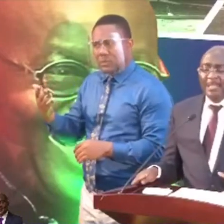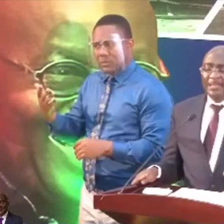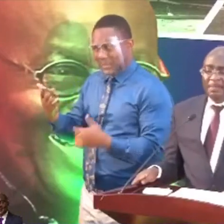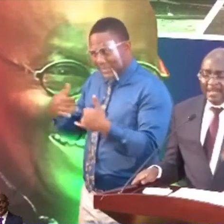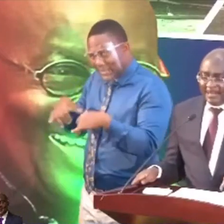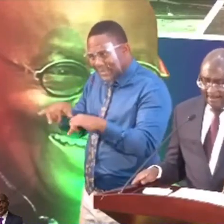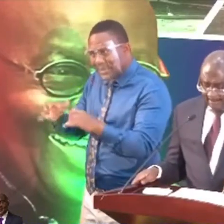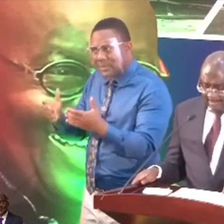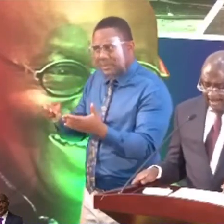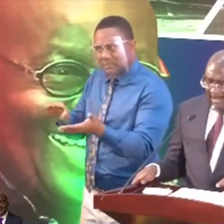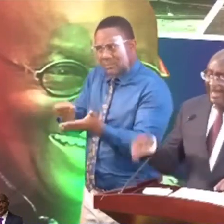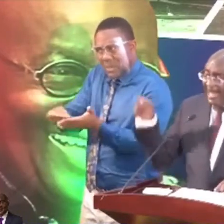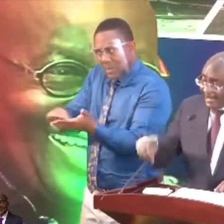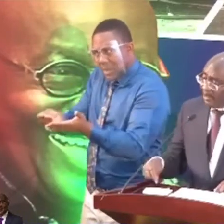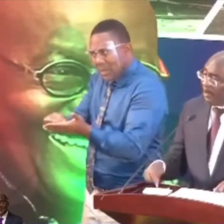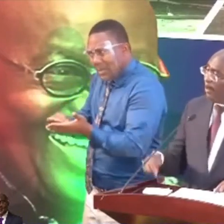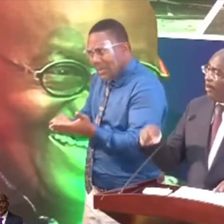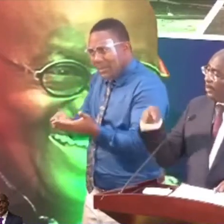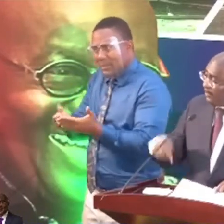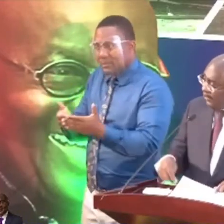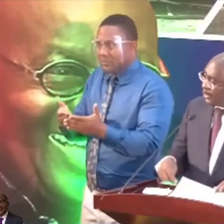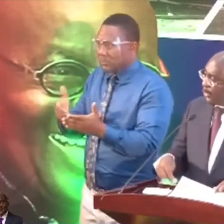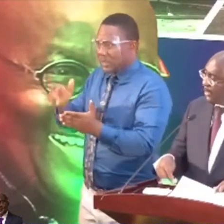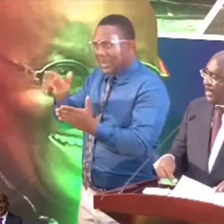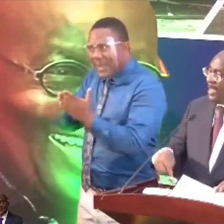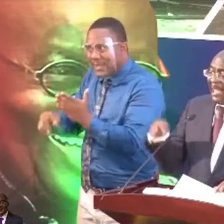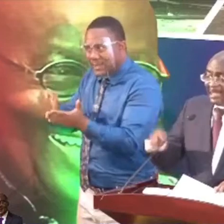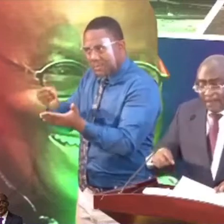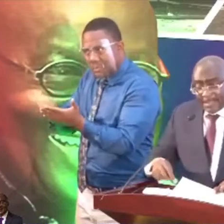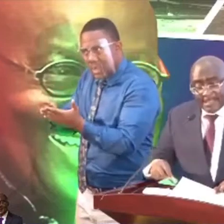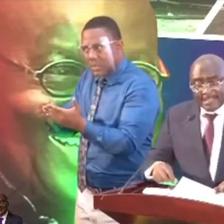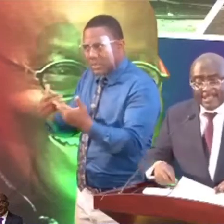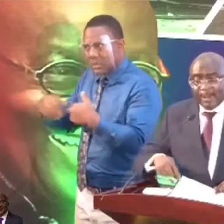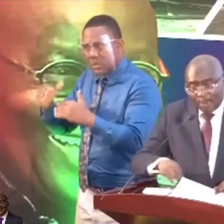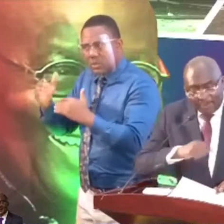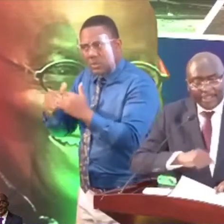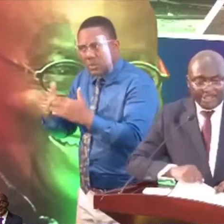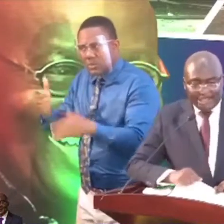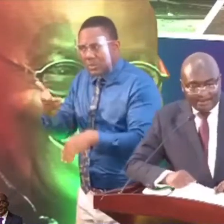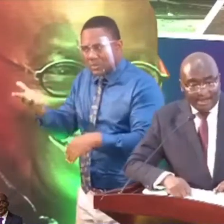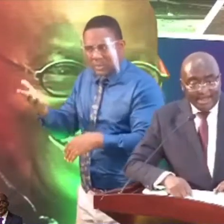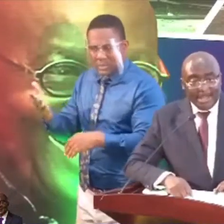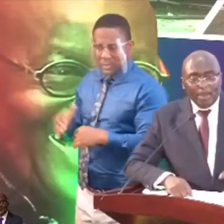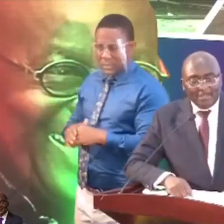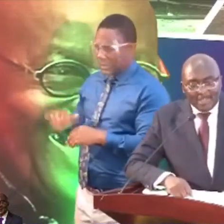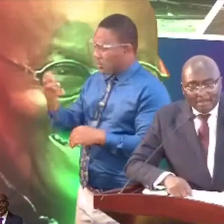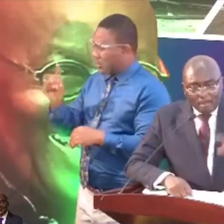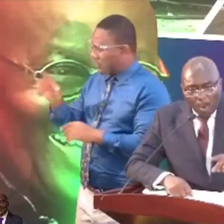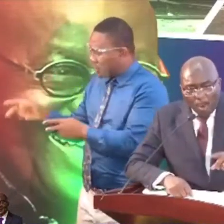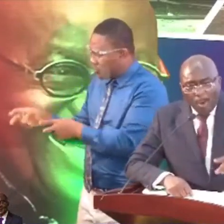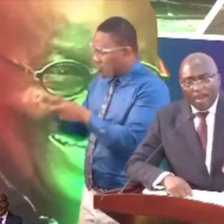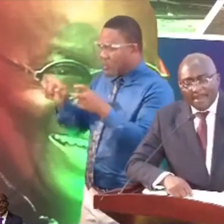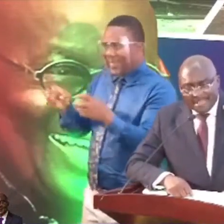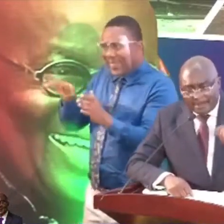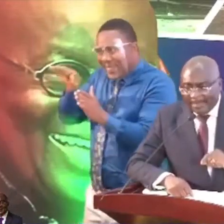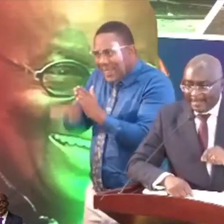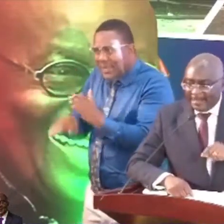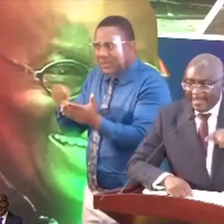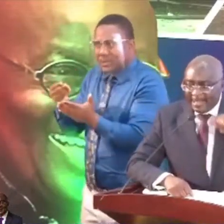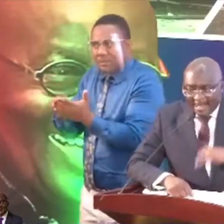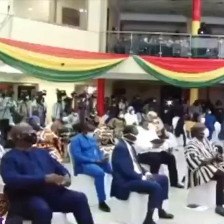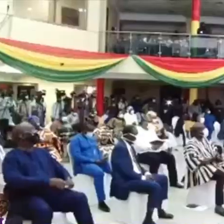actually spending less on infrastructure as a percentage of our GDP. We have done more by